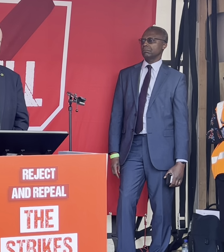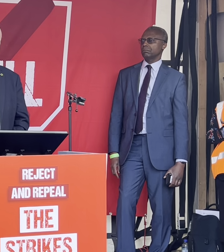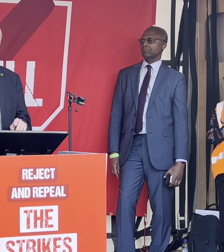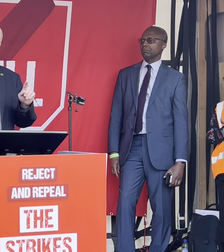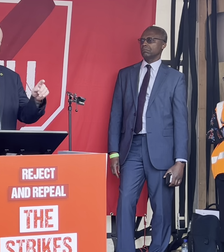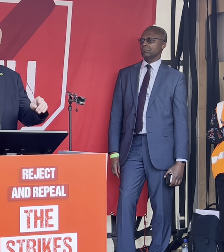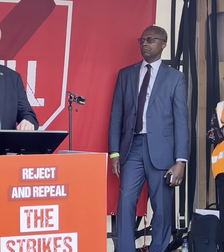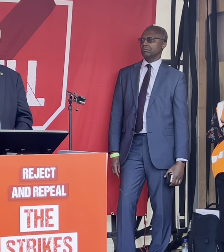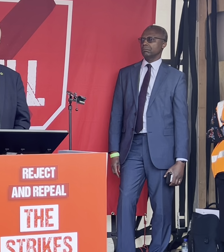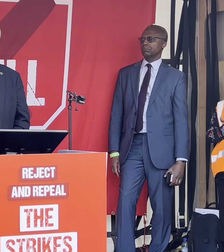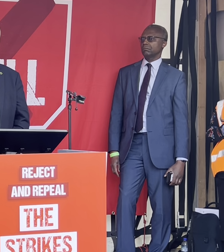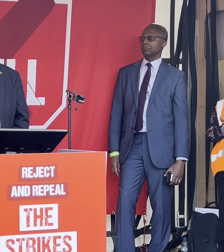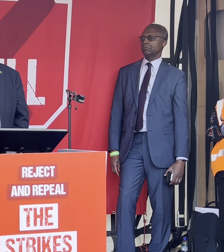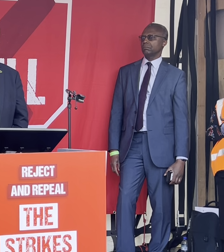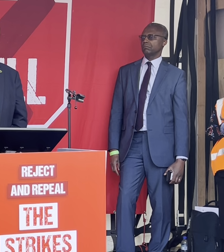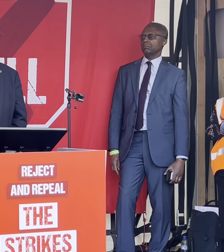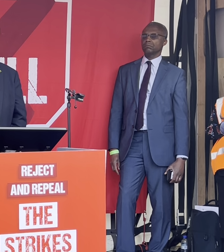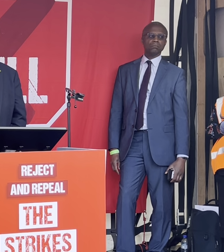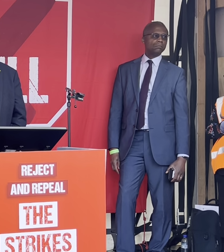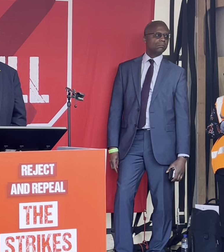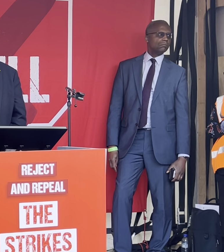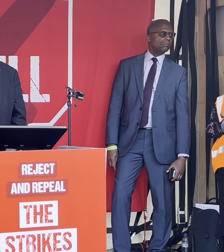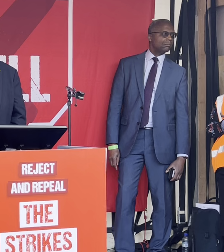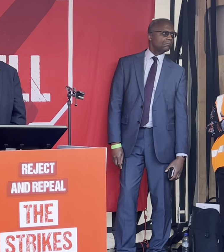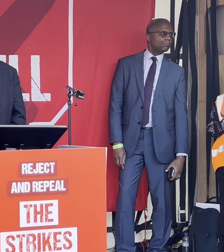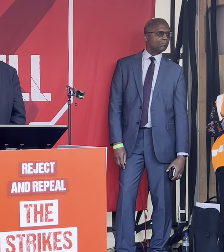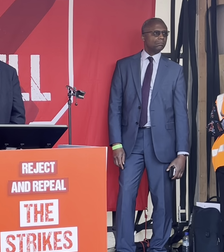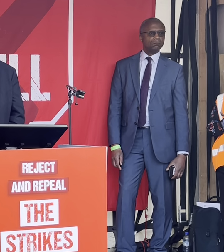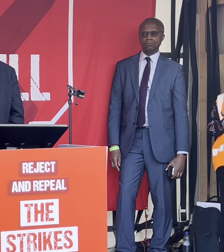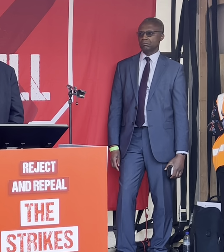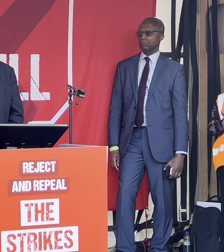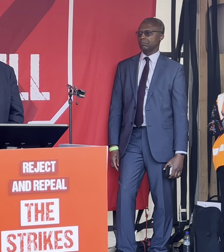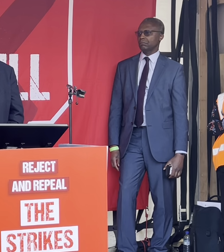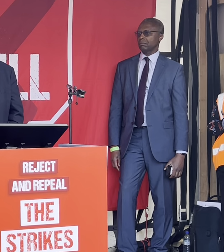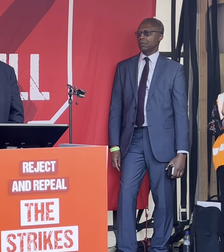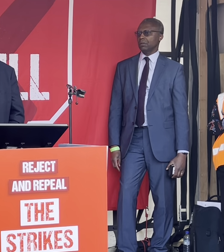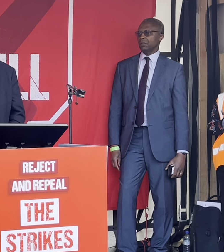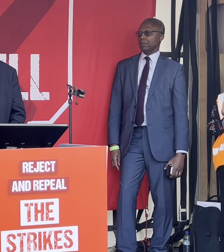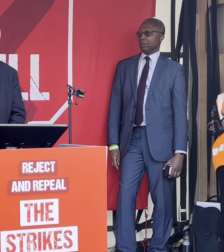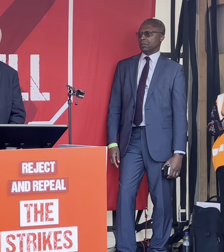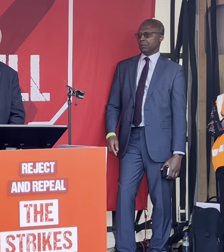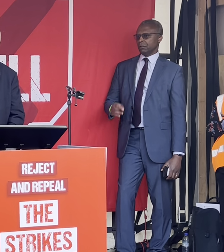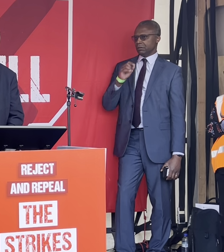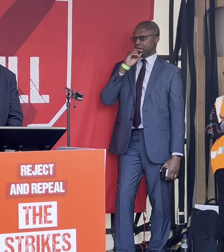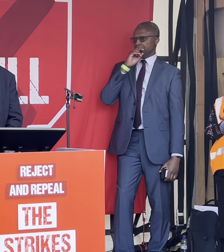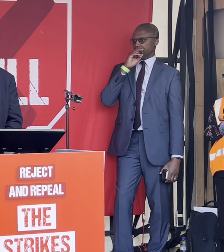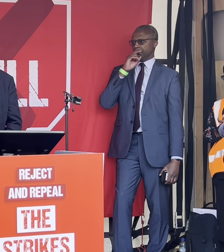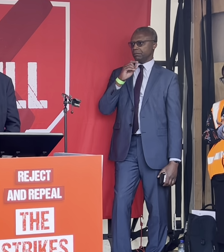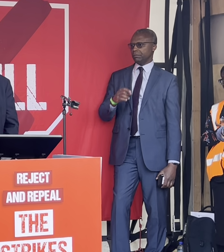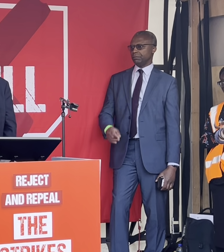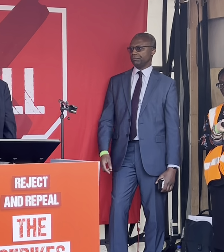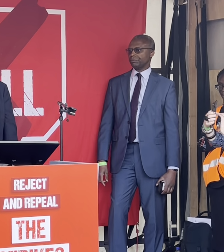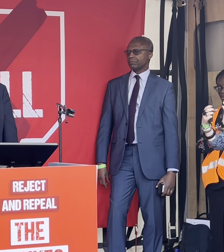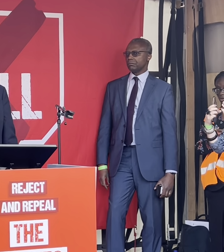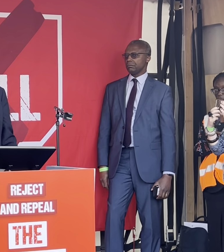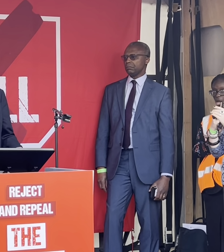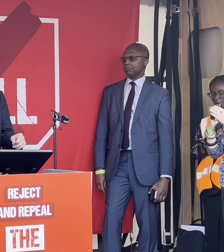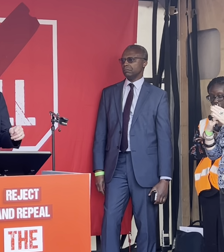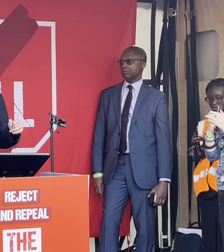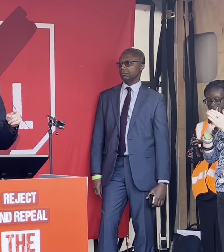to court whenever they breach our agreements, whenever they unlawfully and unjustly sack our members.